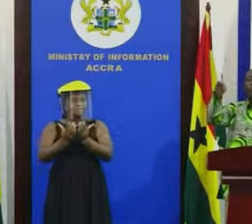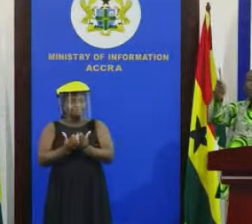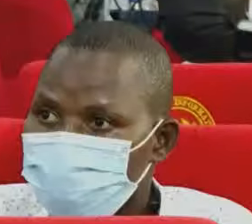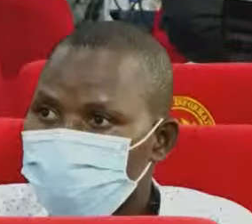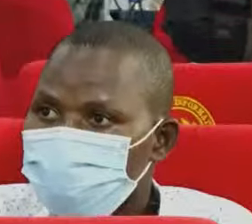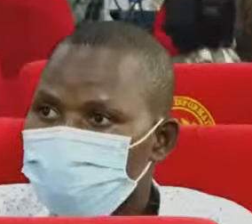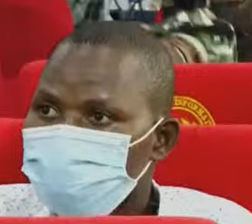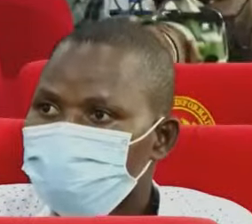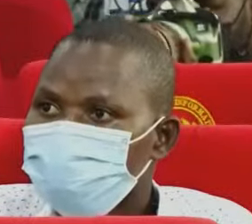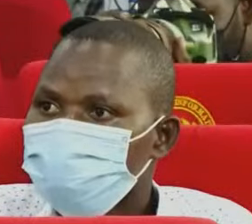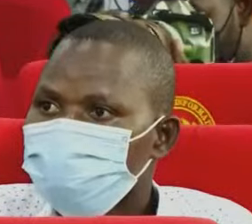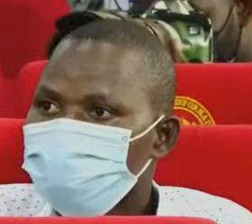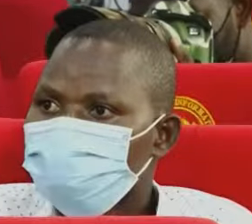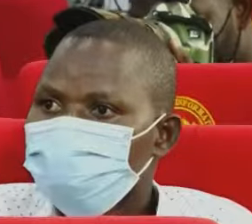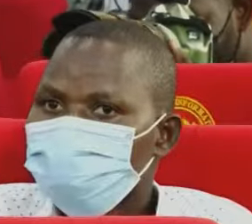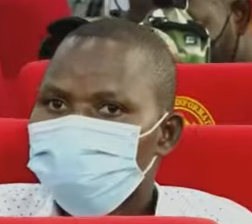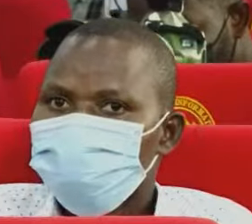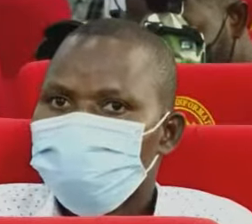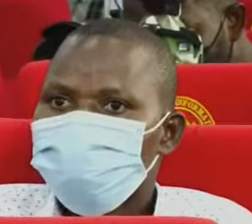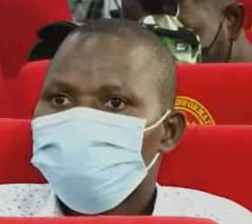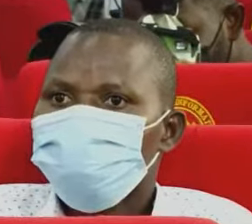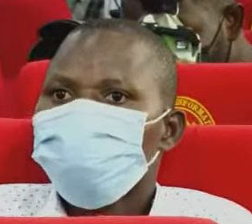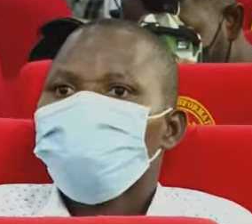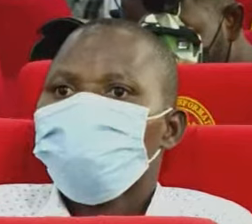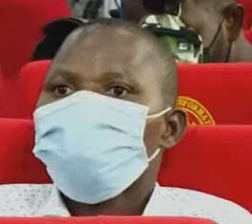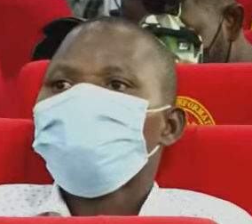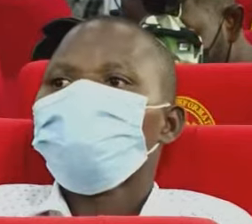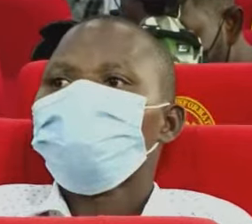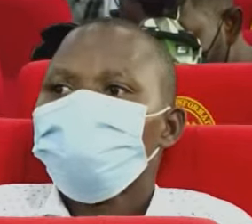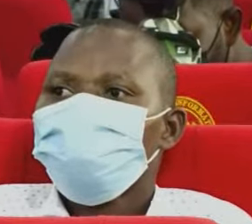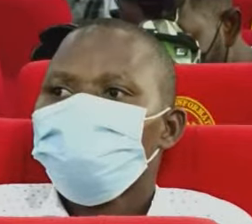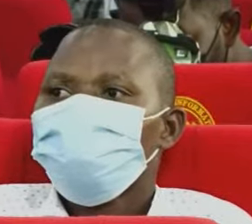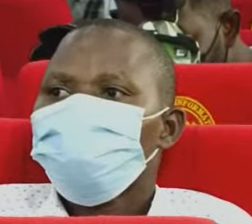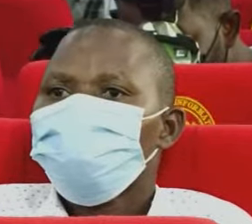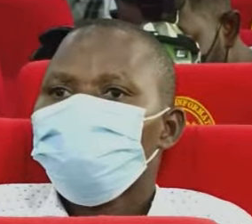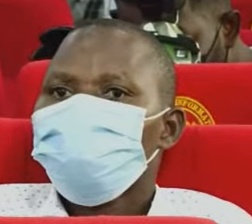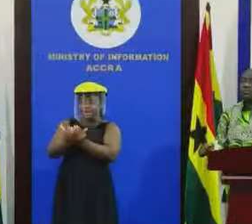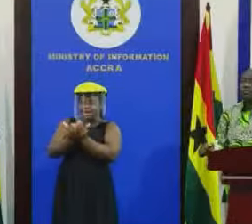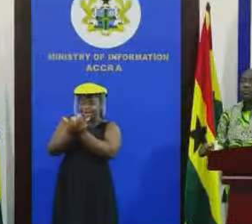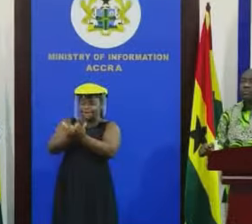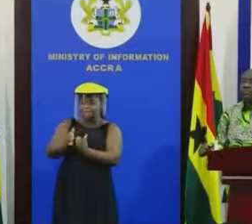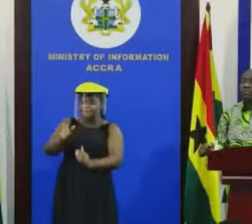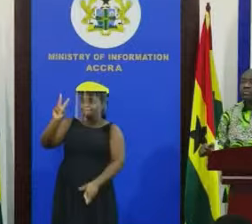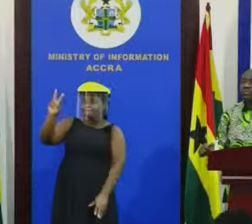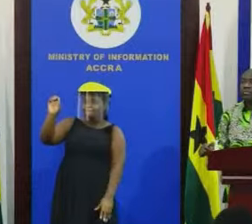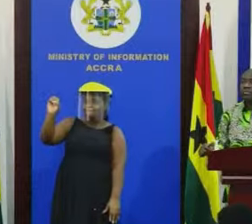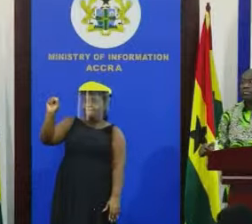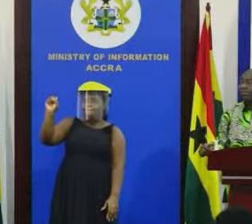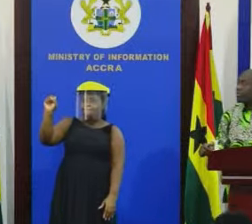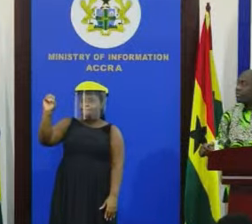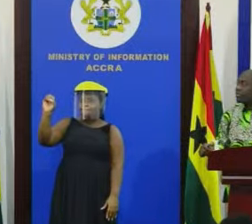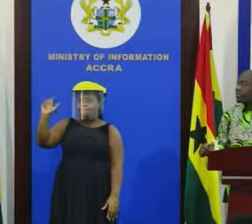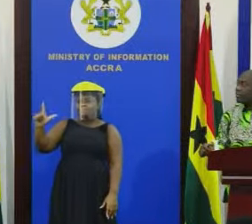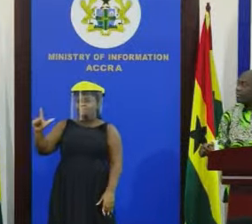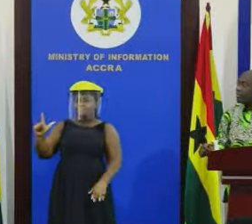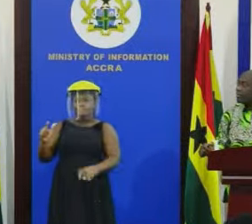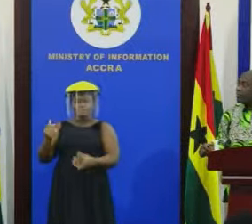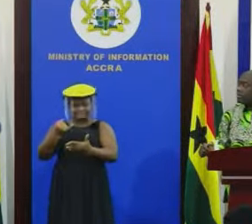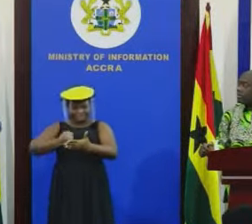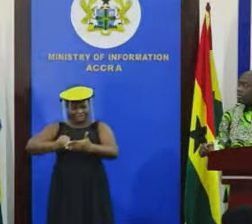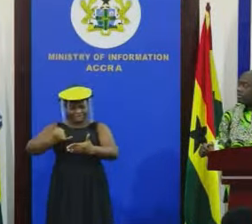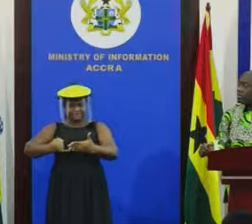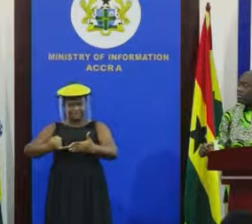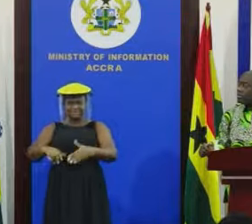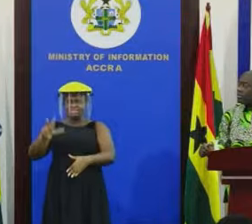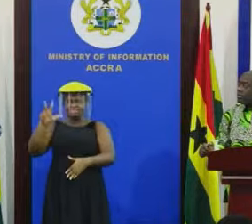those boats. Can you load it up on the screen? We showed one of them. These are vessels, boats specially designed to take about